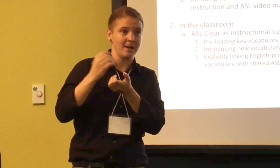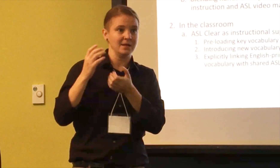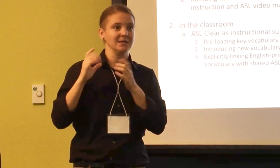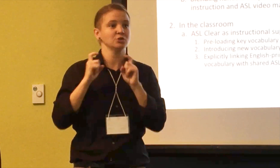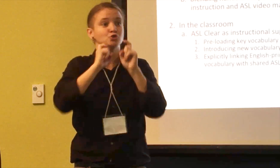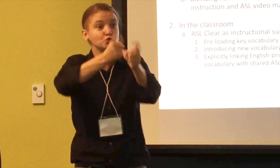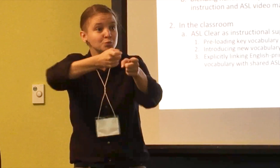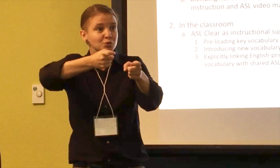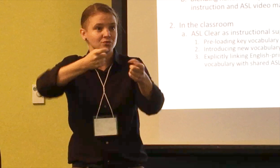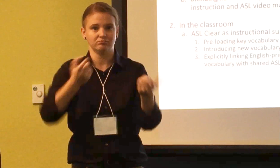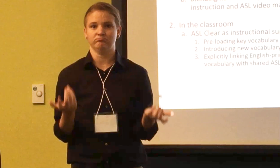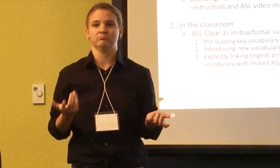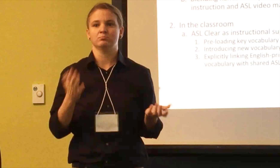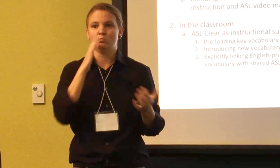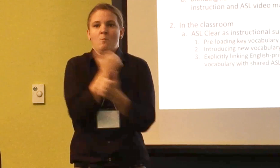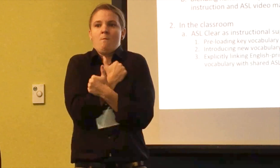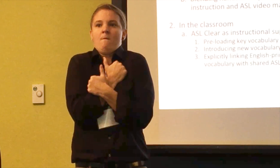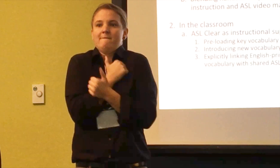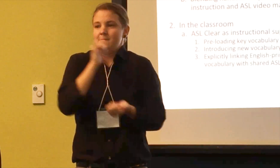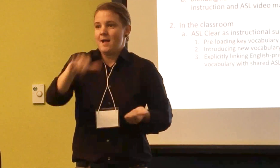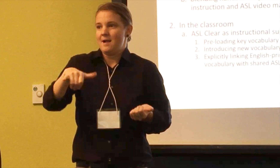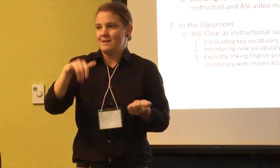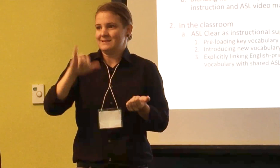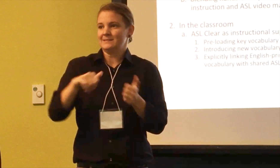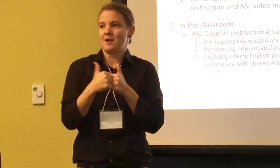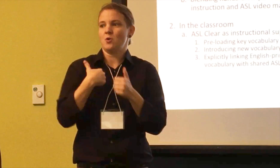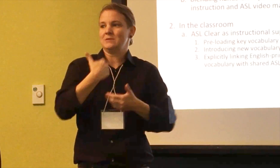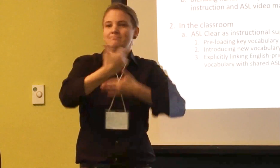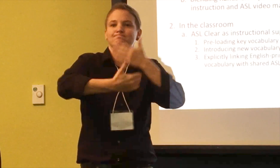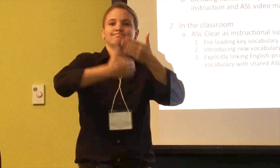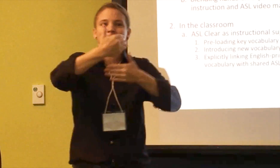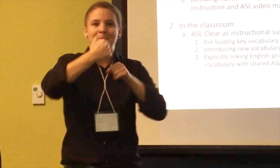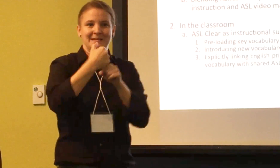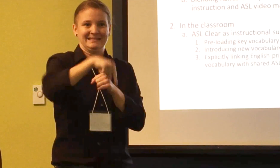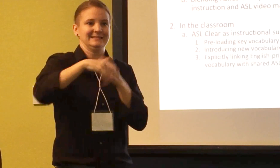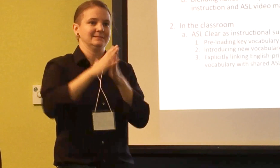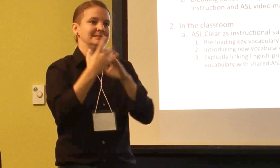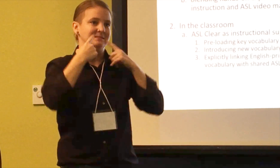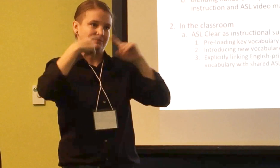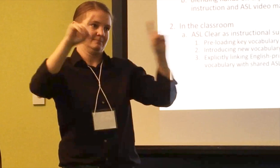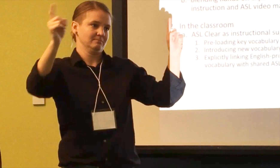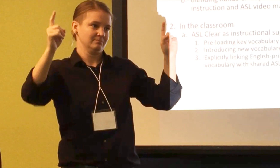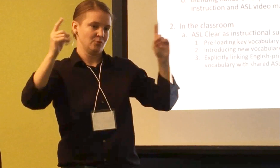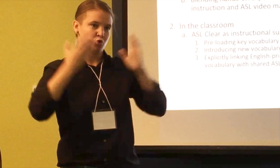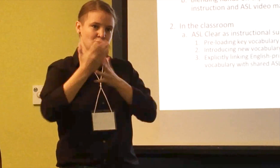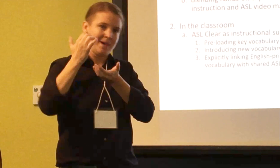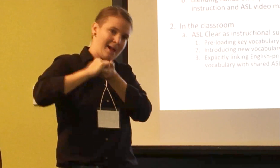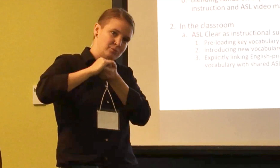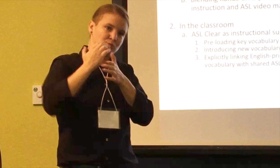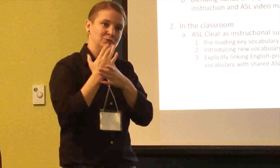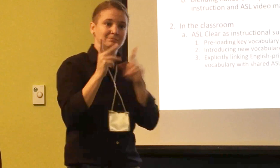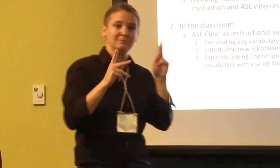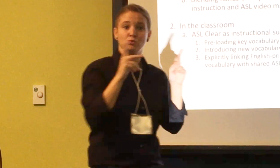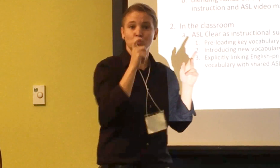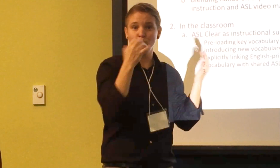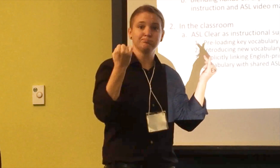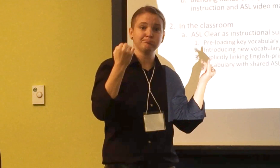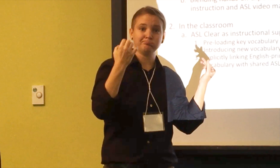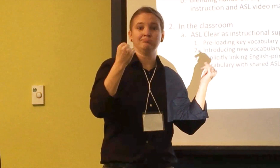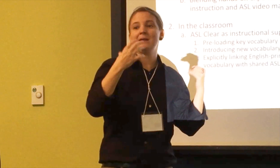collaborations. Today, in particular, about the CLEAR collaboration. We'd love to see every one of you become part of our community to